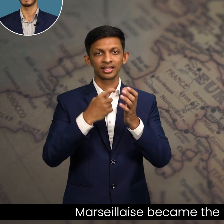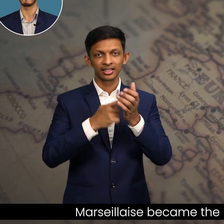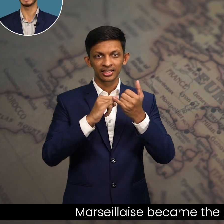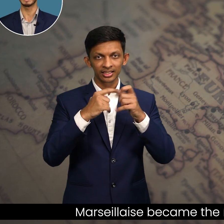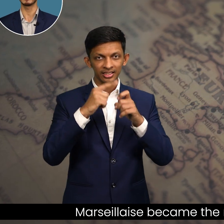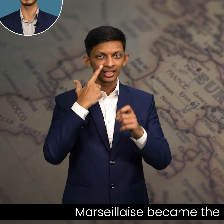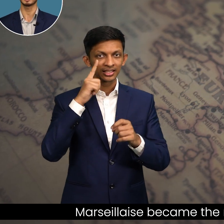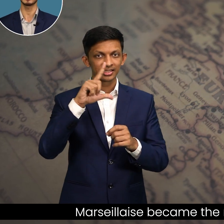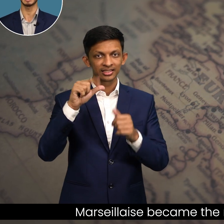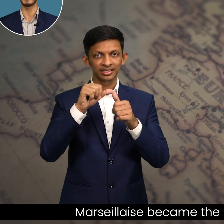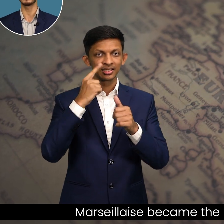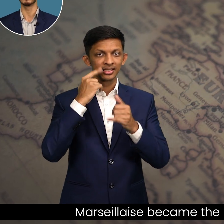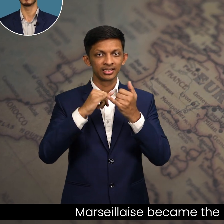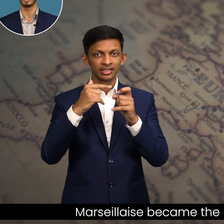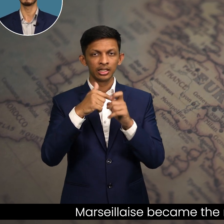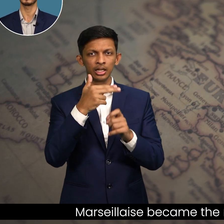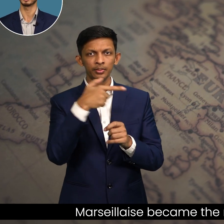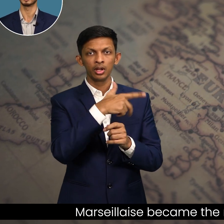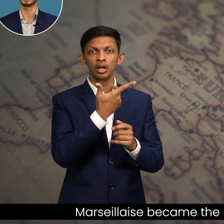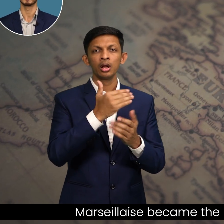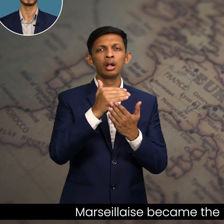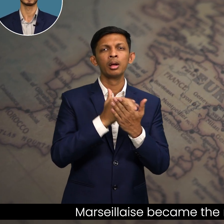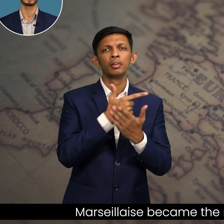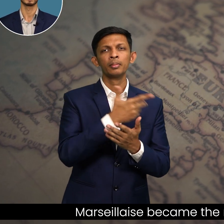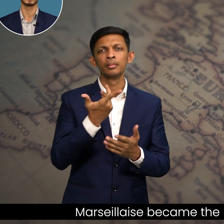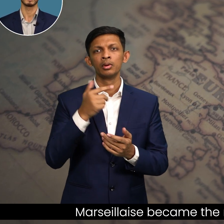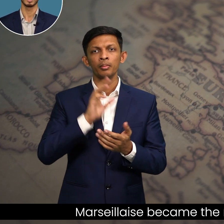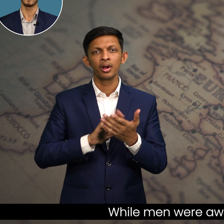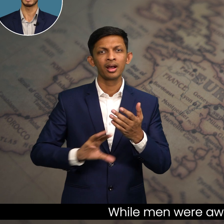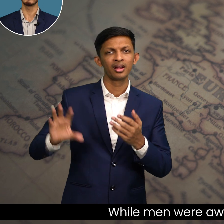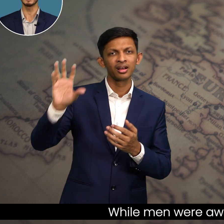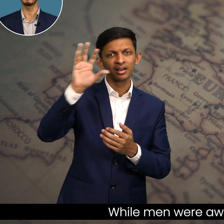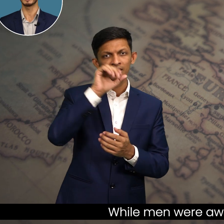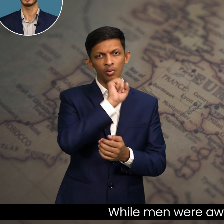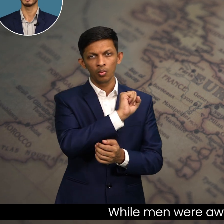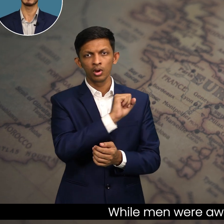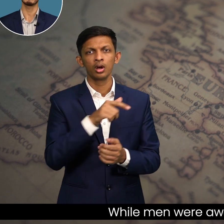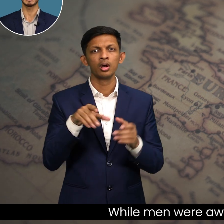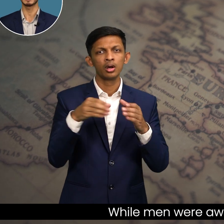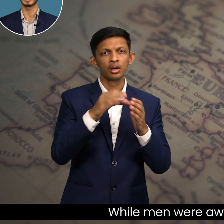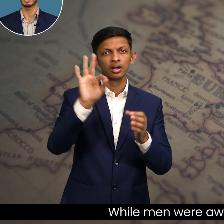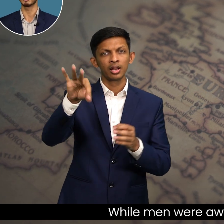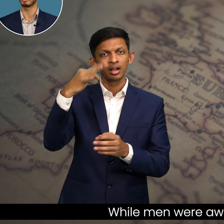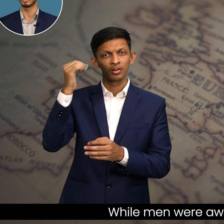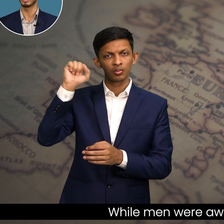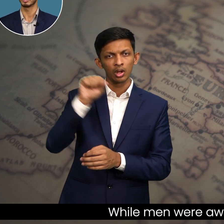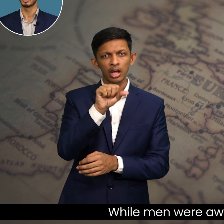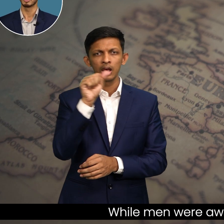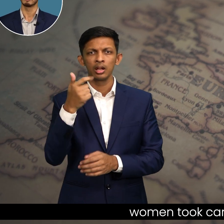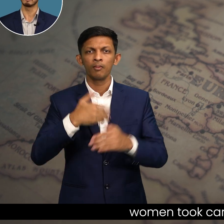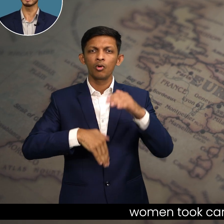Marseillaise became the national anthem of France. While men were away fighting in the